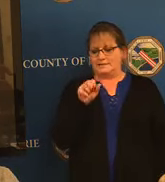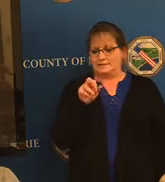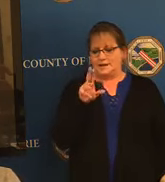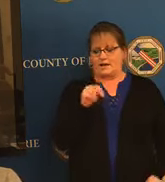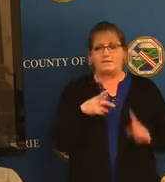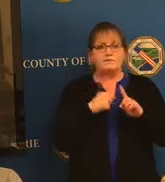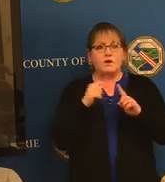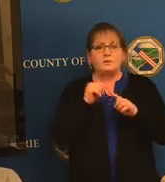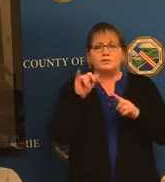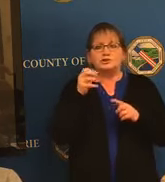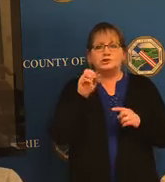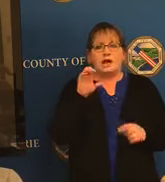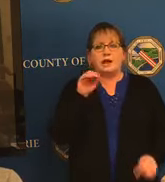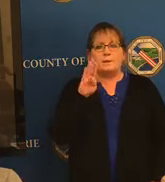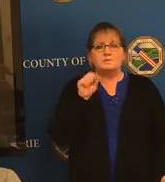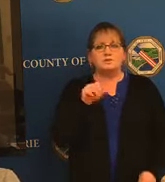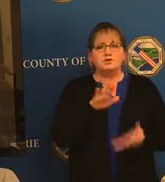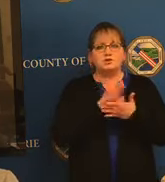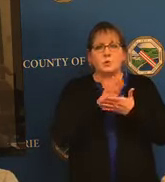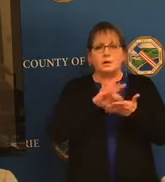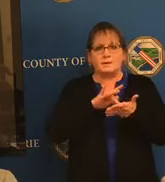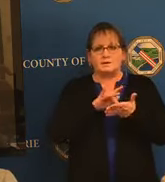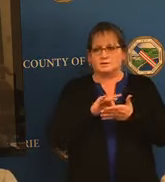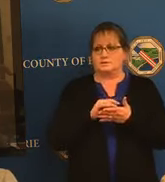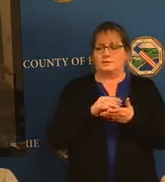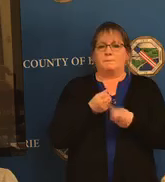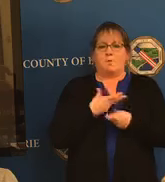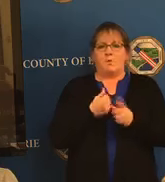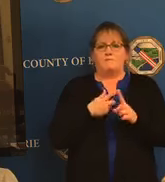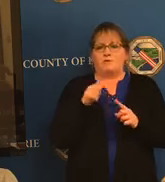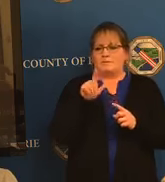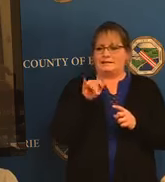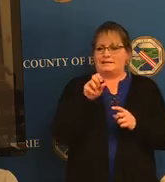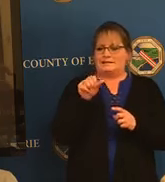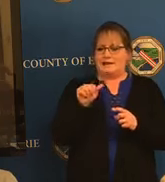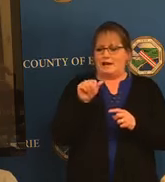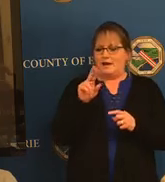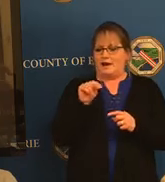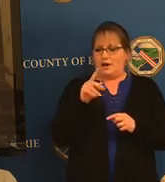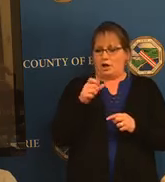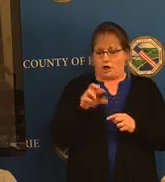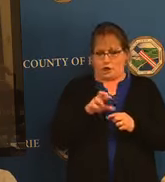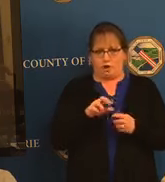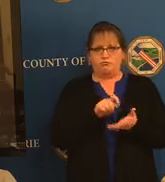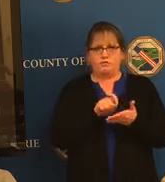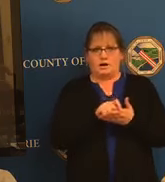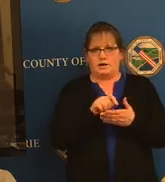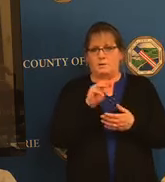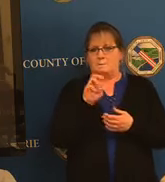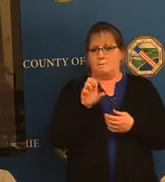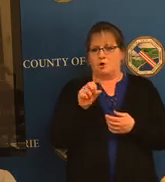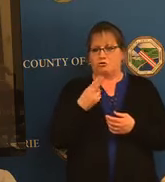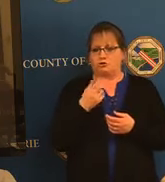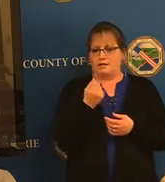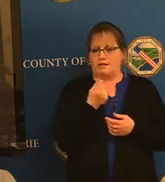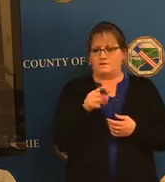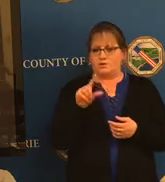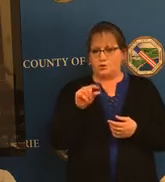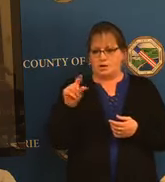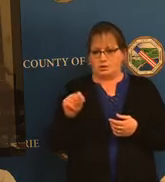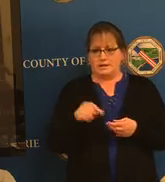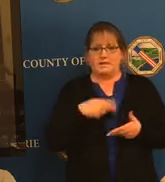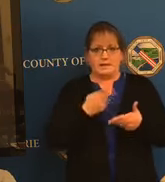and it's a poem that was written by Lisa Unger, and it was written on March 11th of 2020 this year. So, and the name